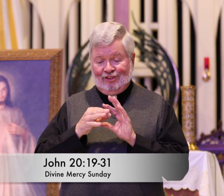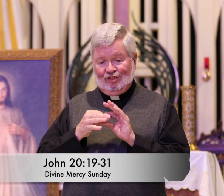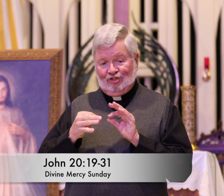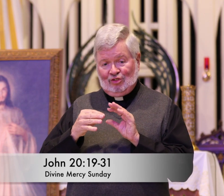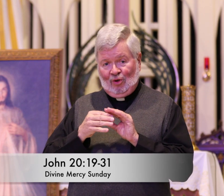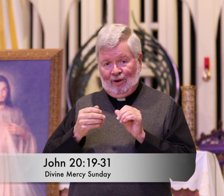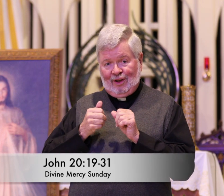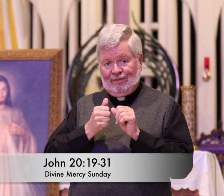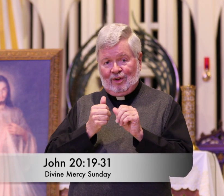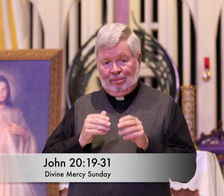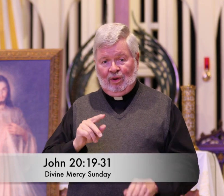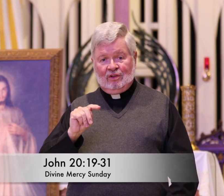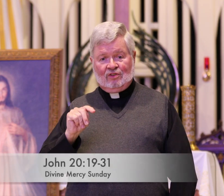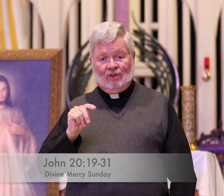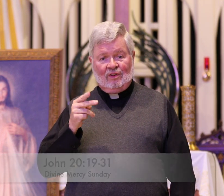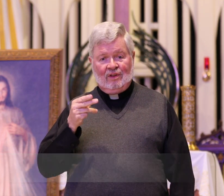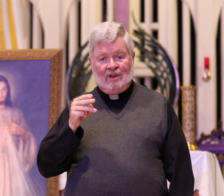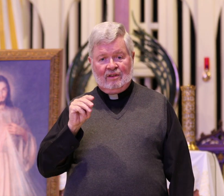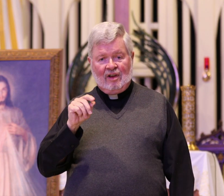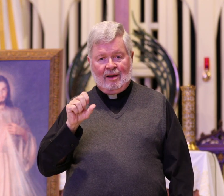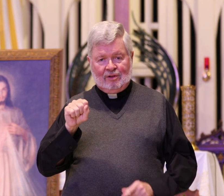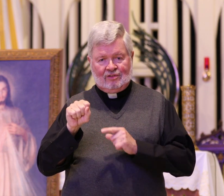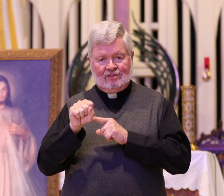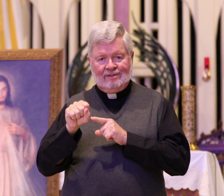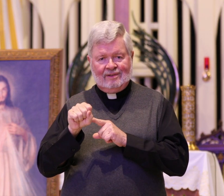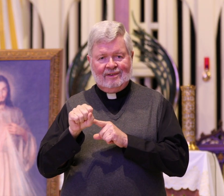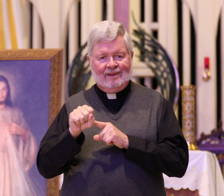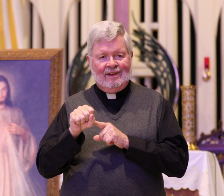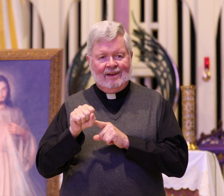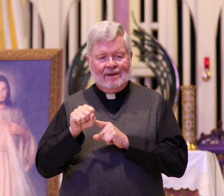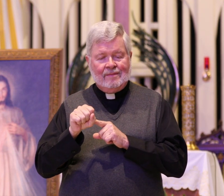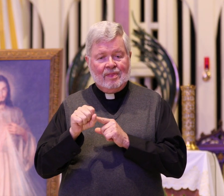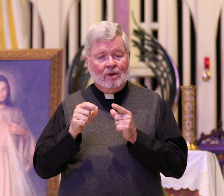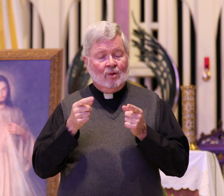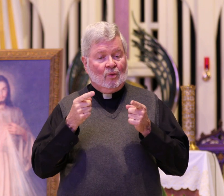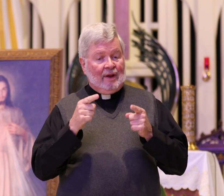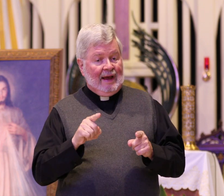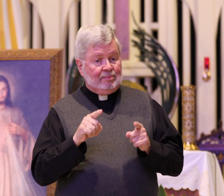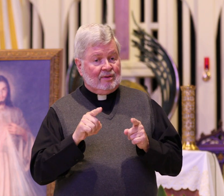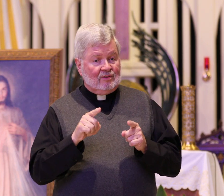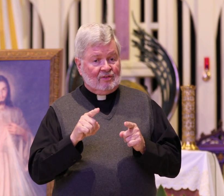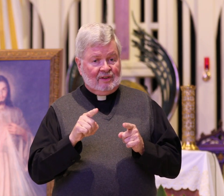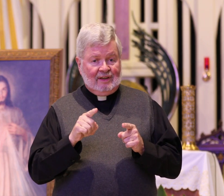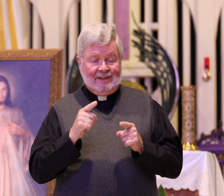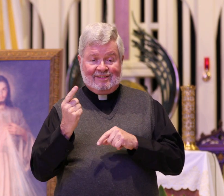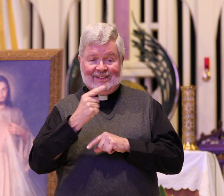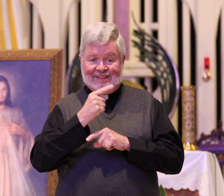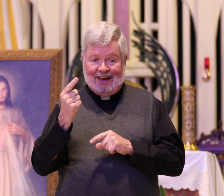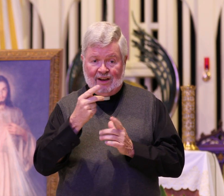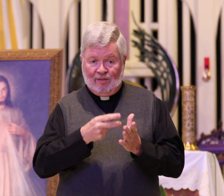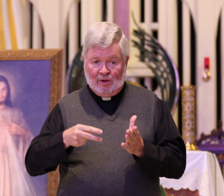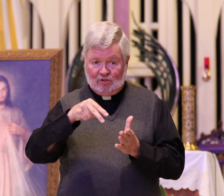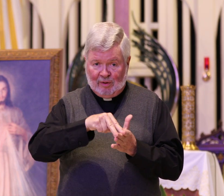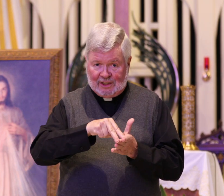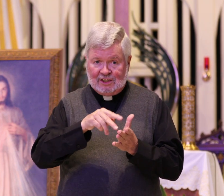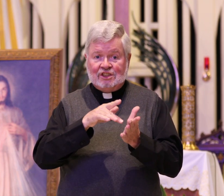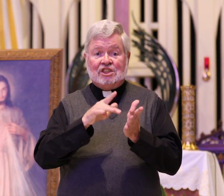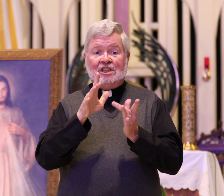the story of the apostle Thomas. What happens is the day of the resurrection,